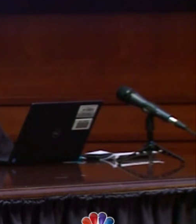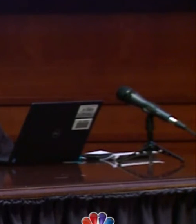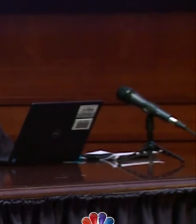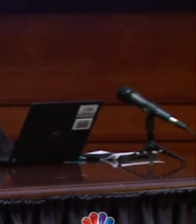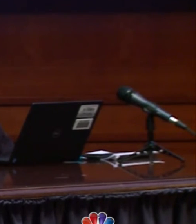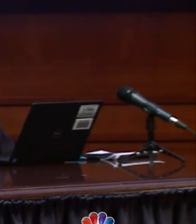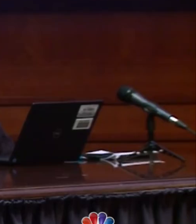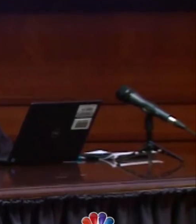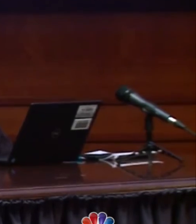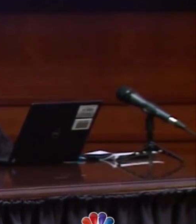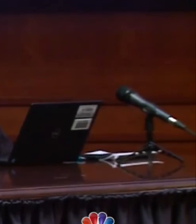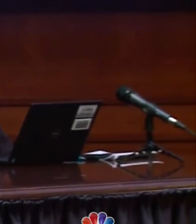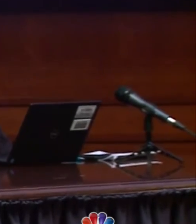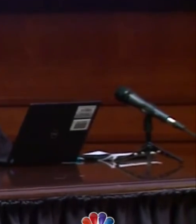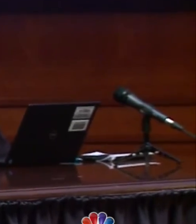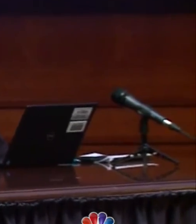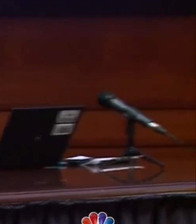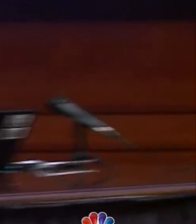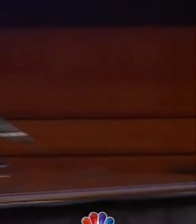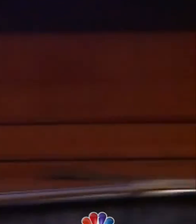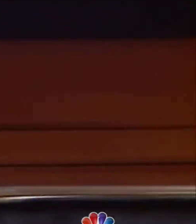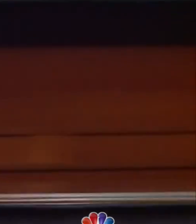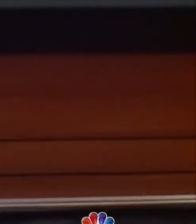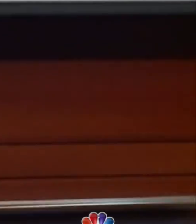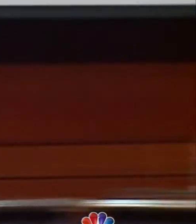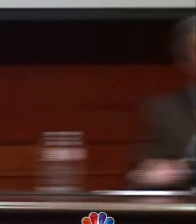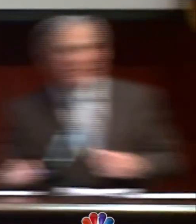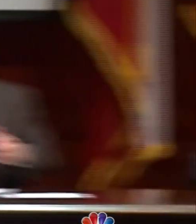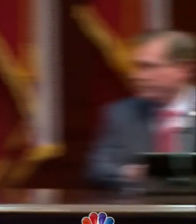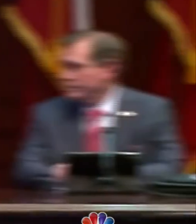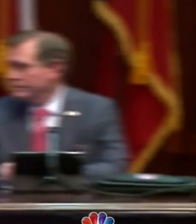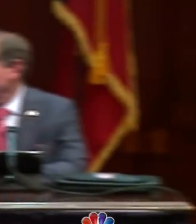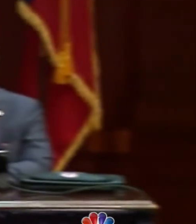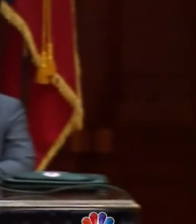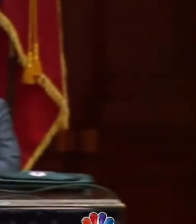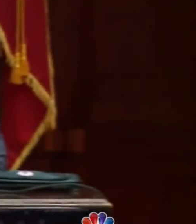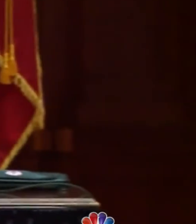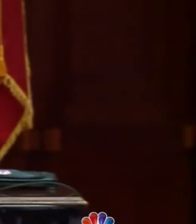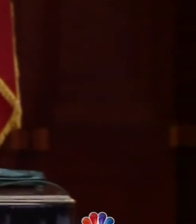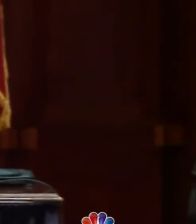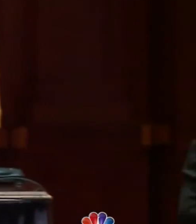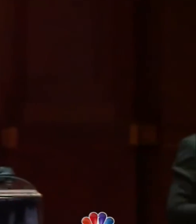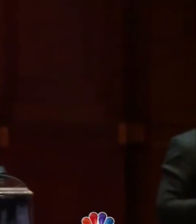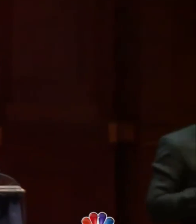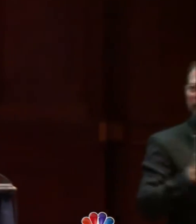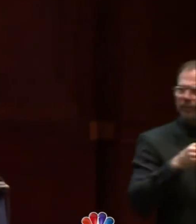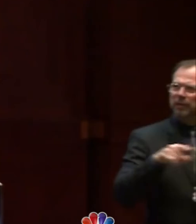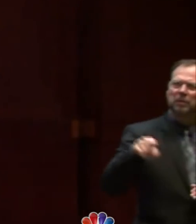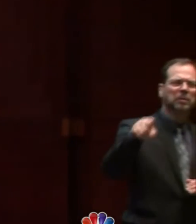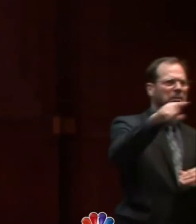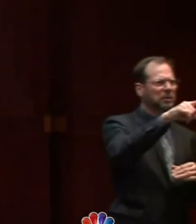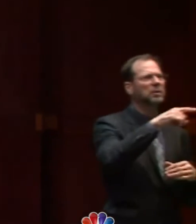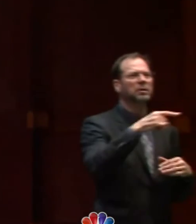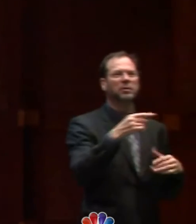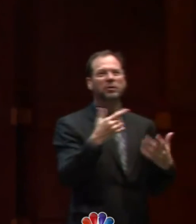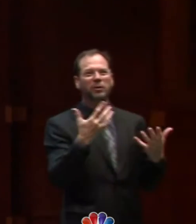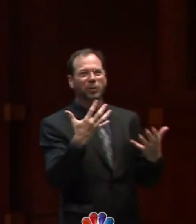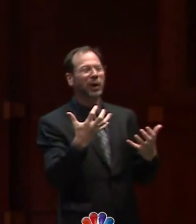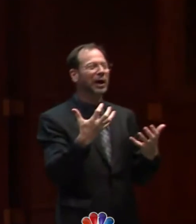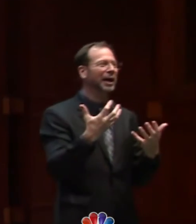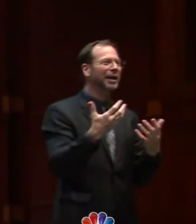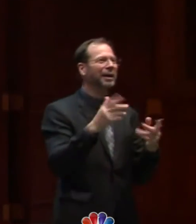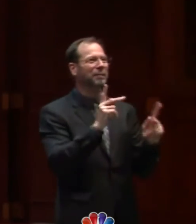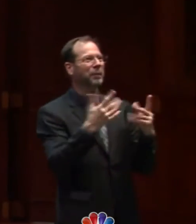If I could just add one thing that the doctor has taught me well, and that is that everybody seems like they want to have access to a